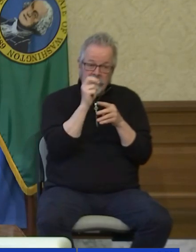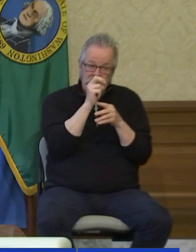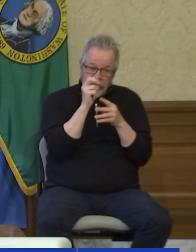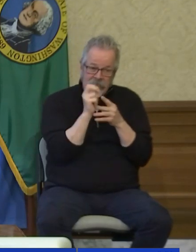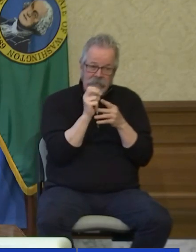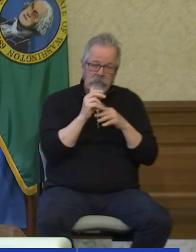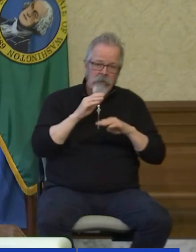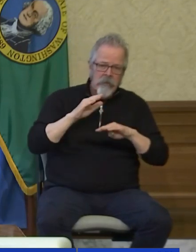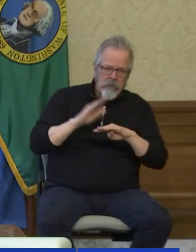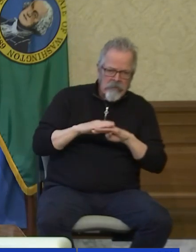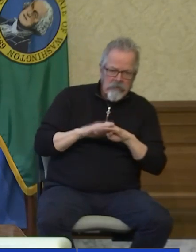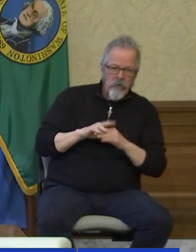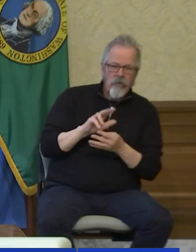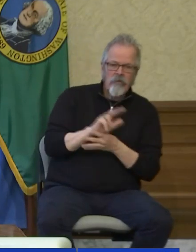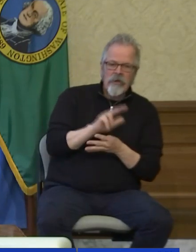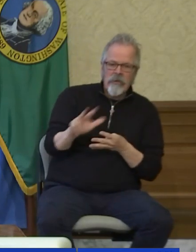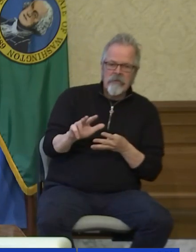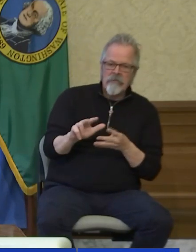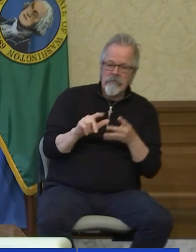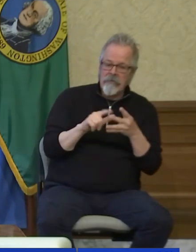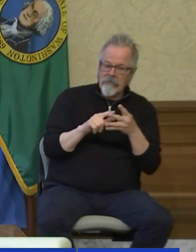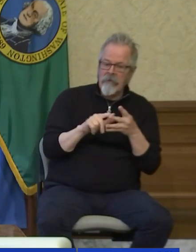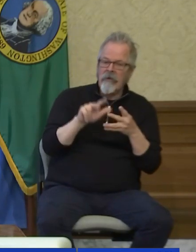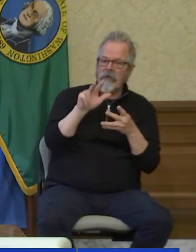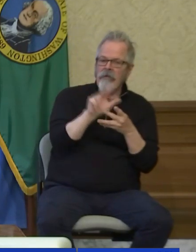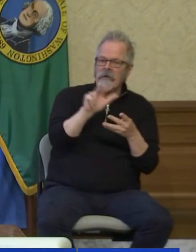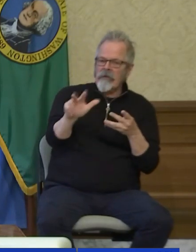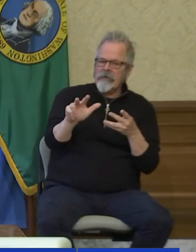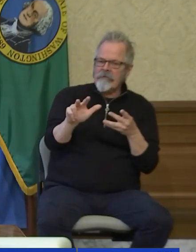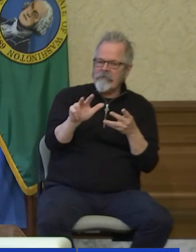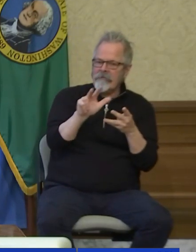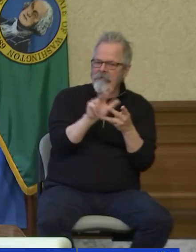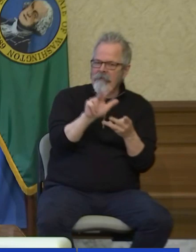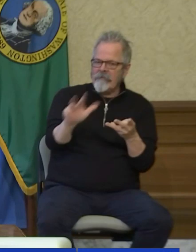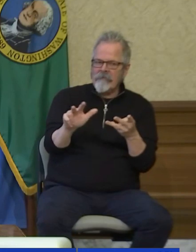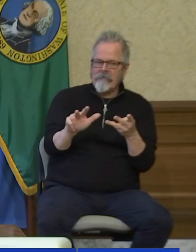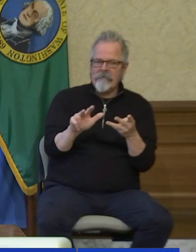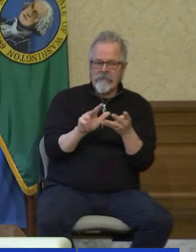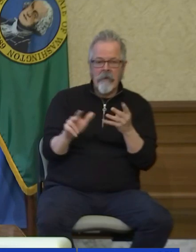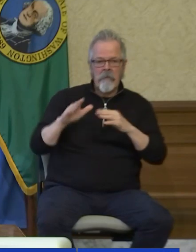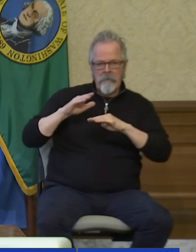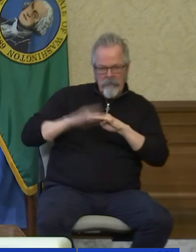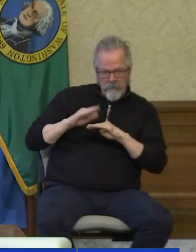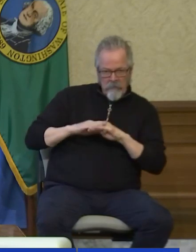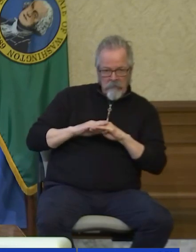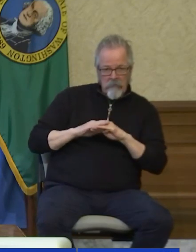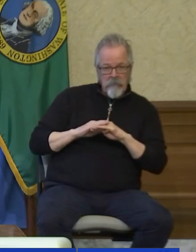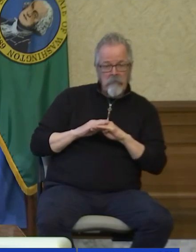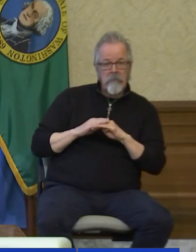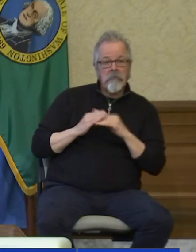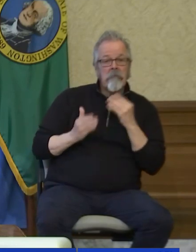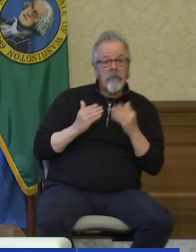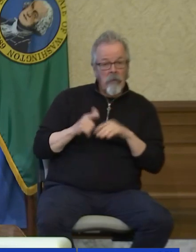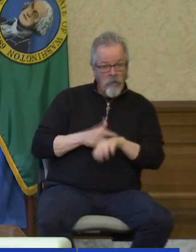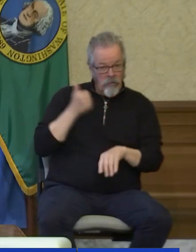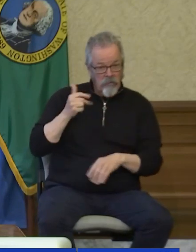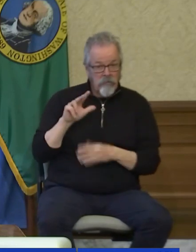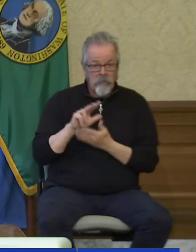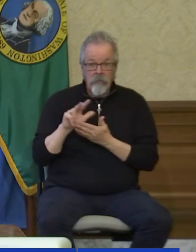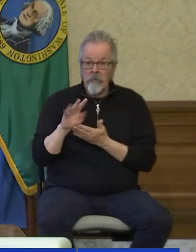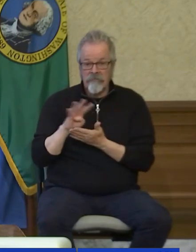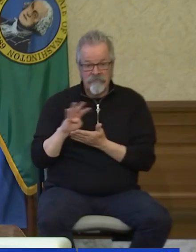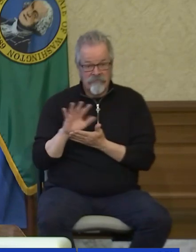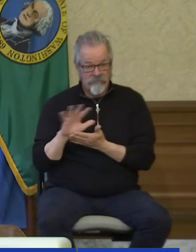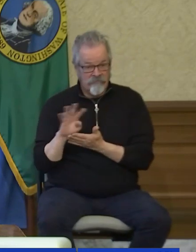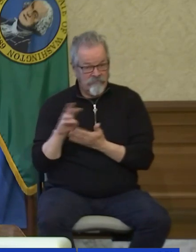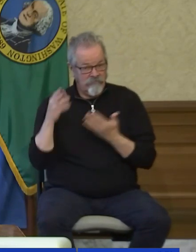increased a danger. So that is the minimum time period before phases. And it may be much